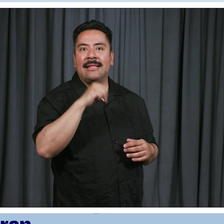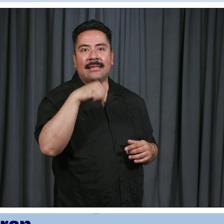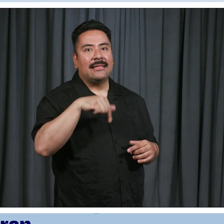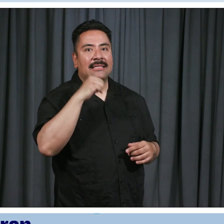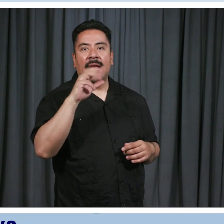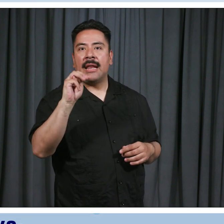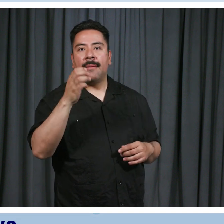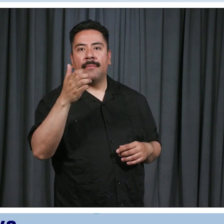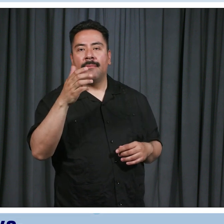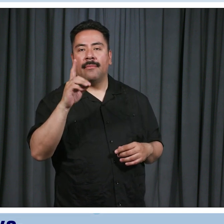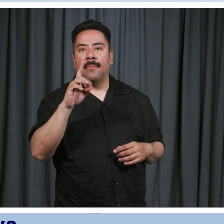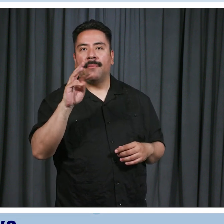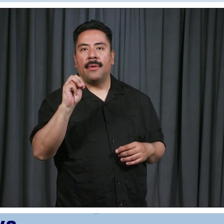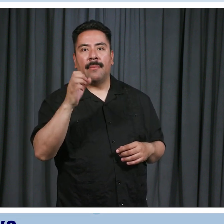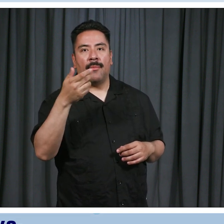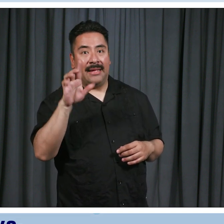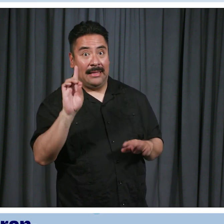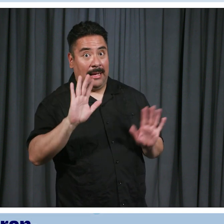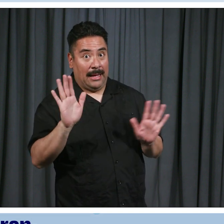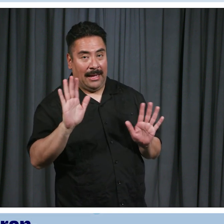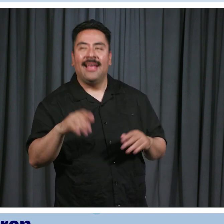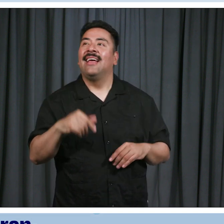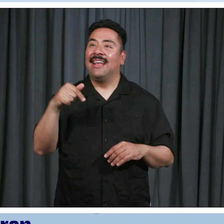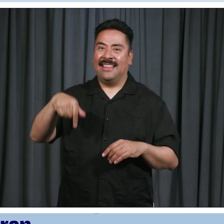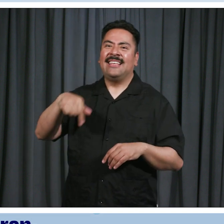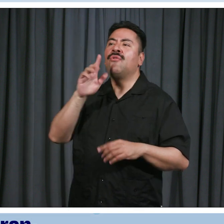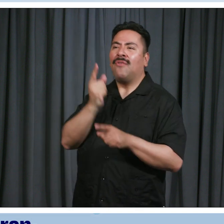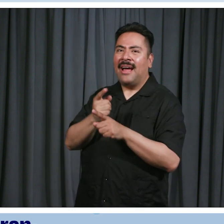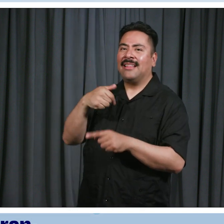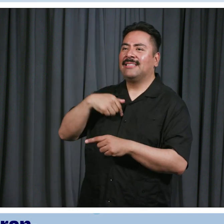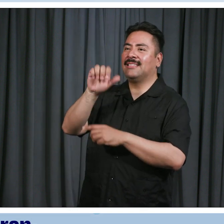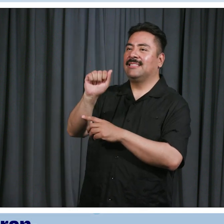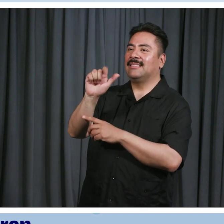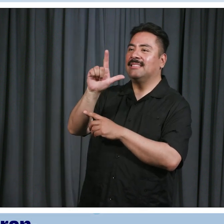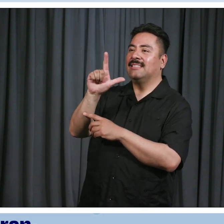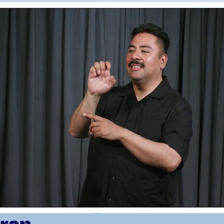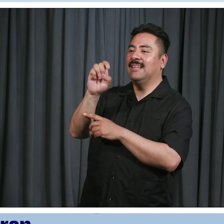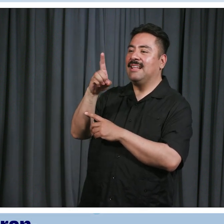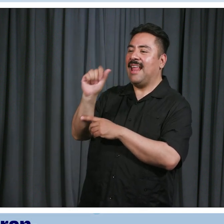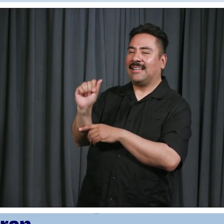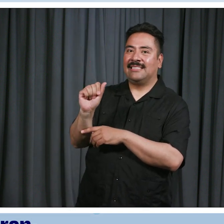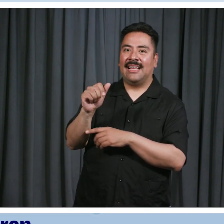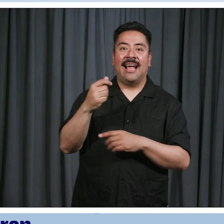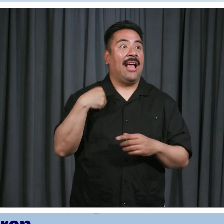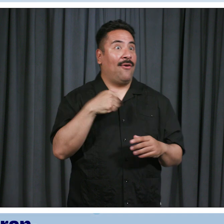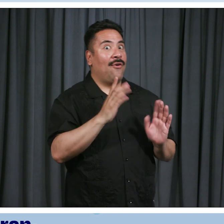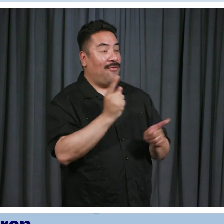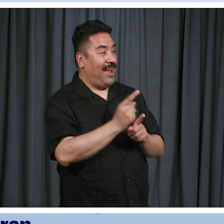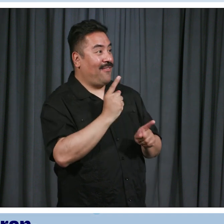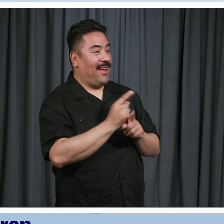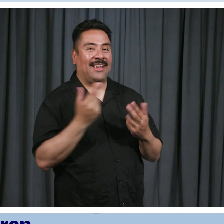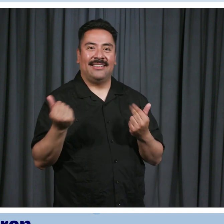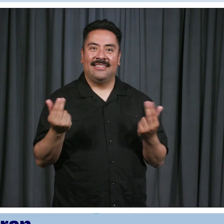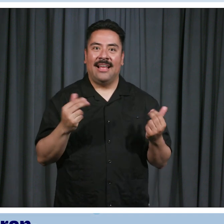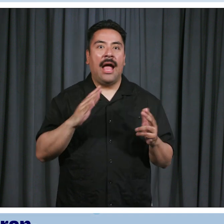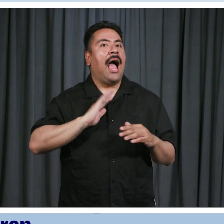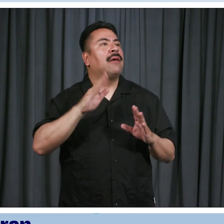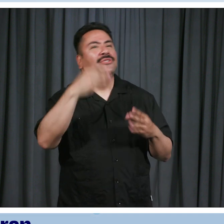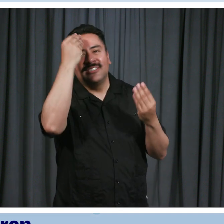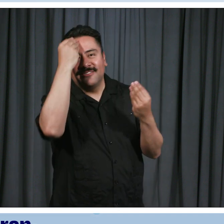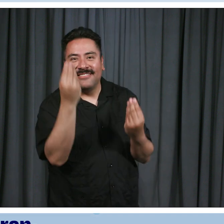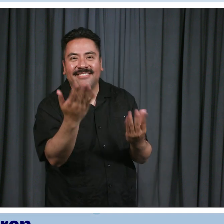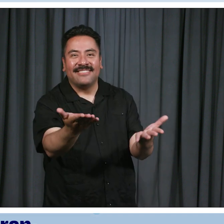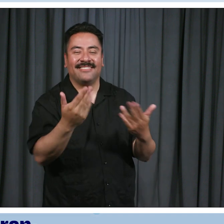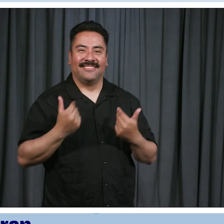MOPD employee. Right, this is an us. Alexa This James. is someone else. Yeah. We hope. Oh, yeah. Yes, right. Yeah. So just putting that out